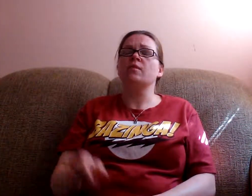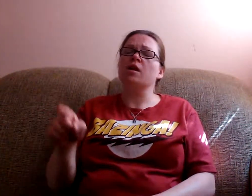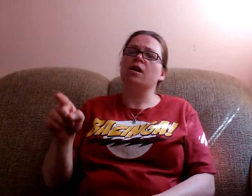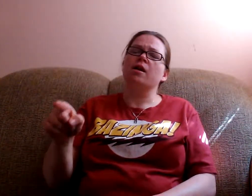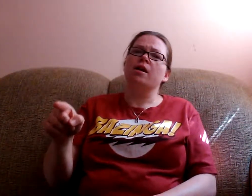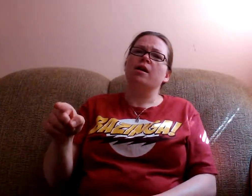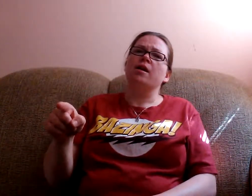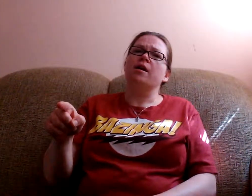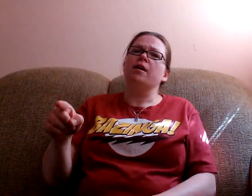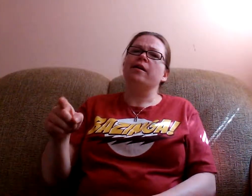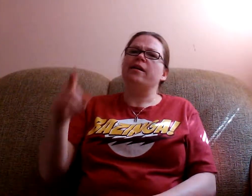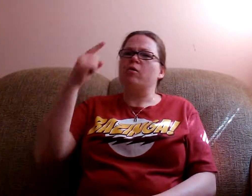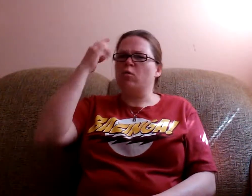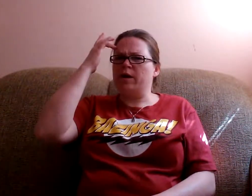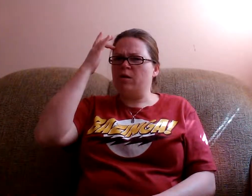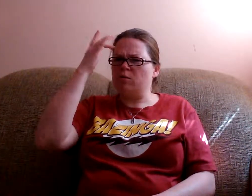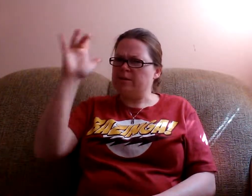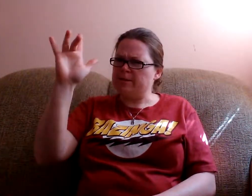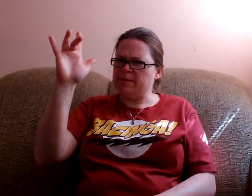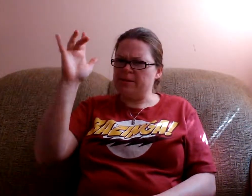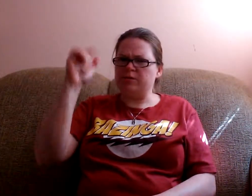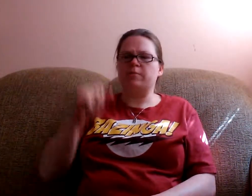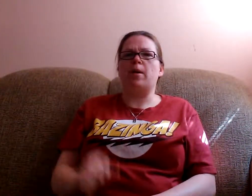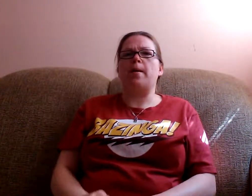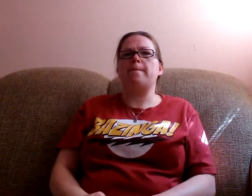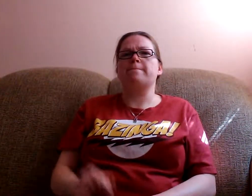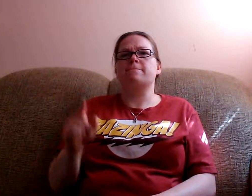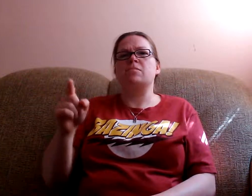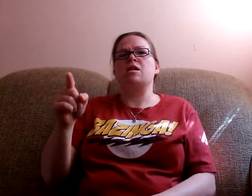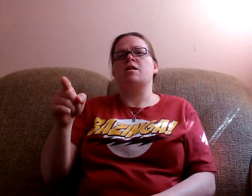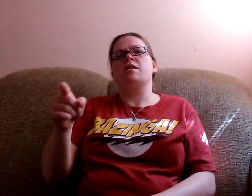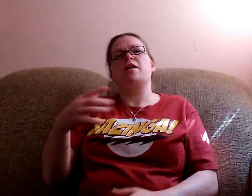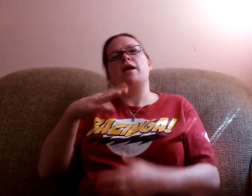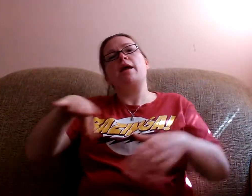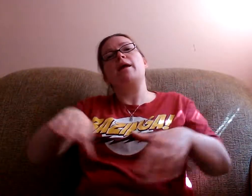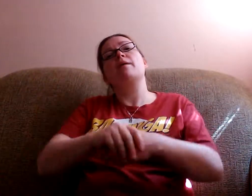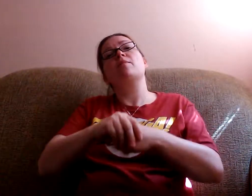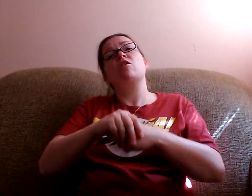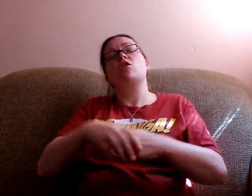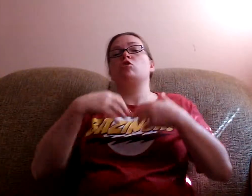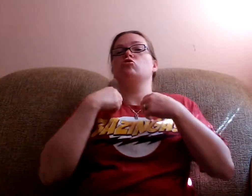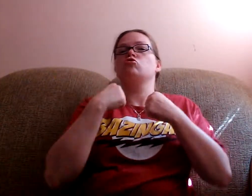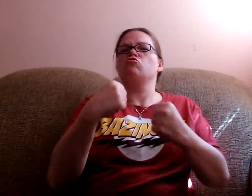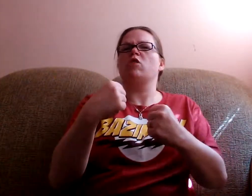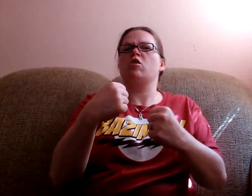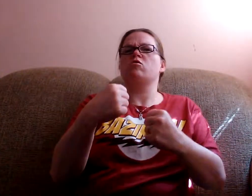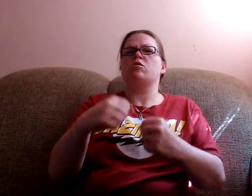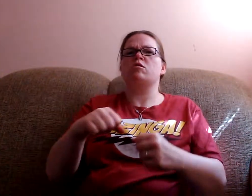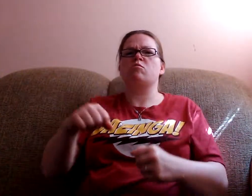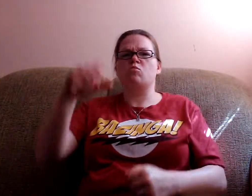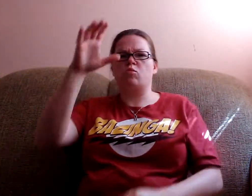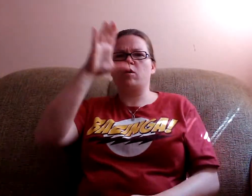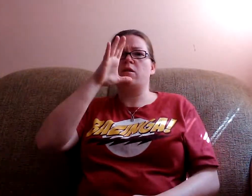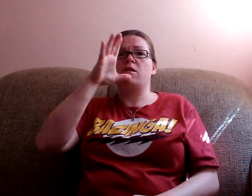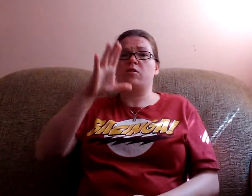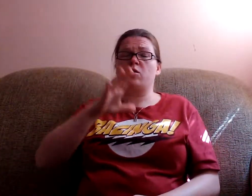marry a woman, strong, healthy, the youngest daughter, who absolutely was the apple of her father's eye and got most